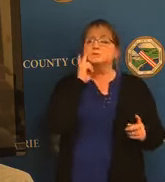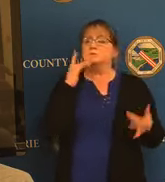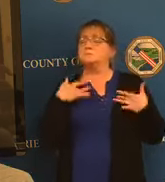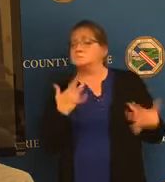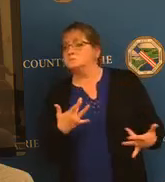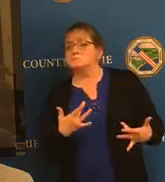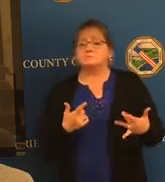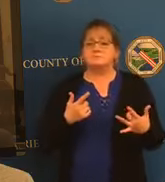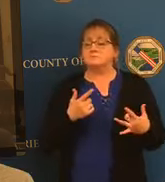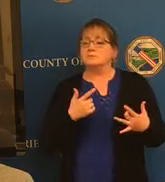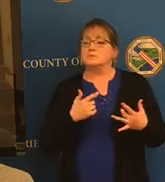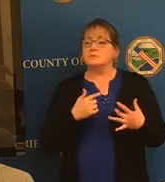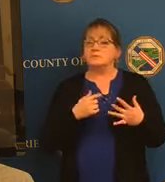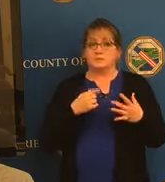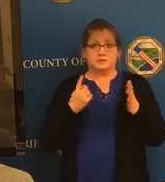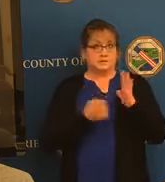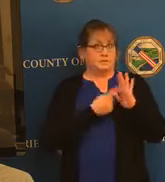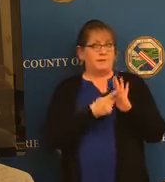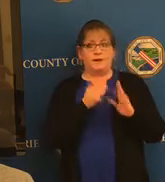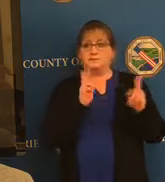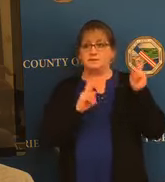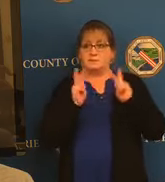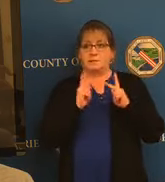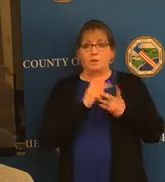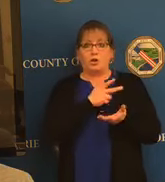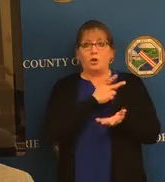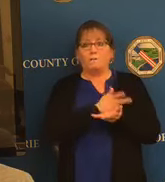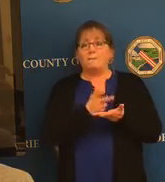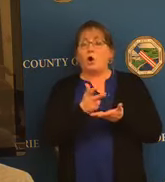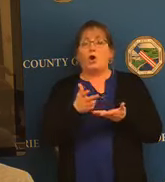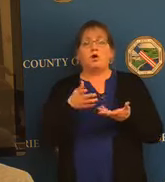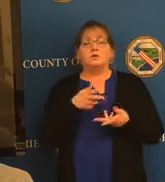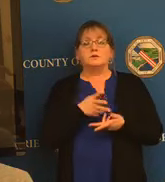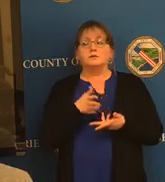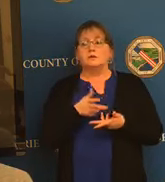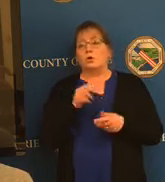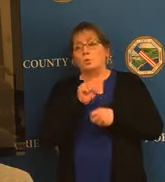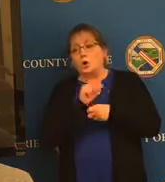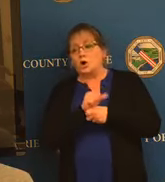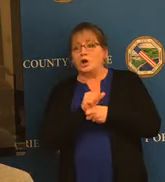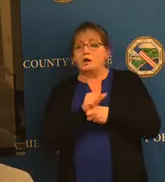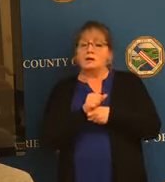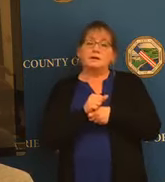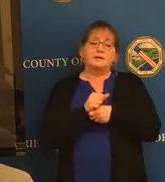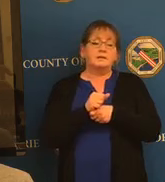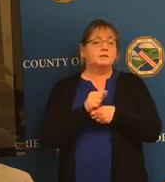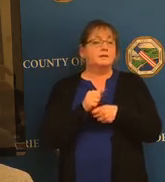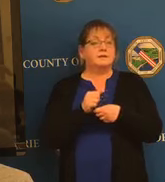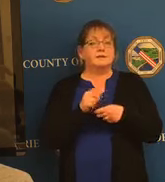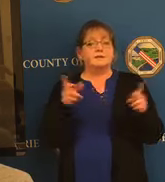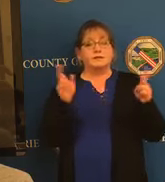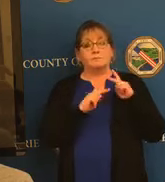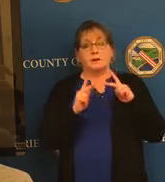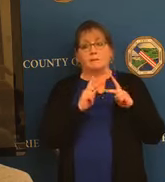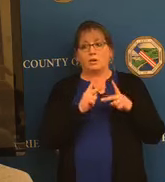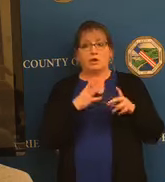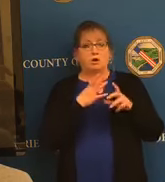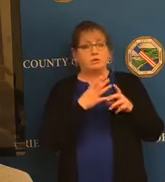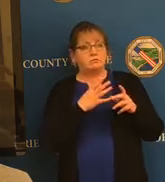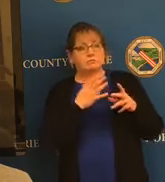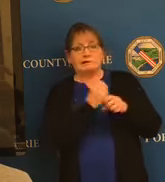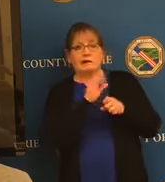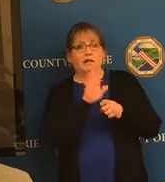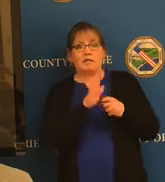go, it is people are parked in the parking lot because they're working, or people are collecting takeout